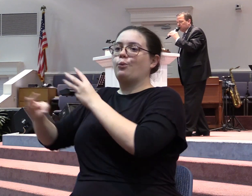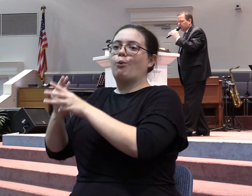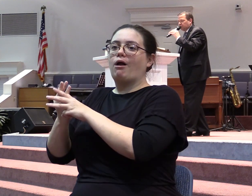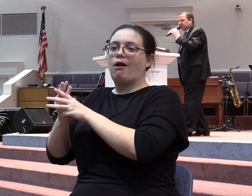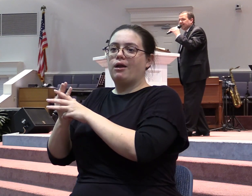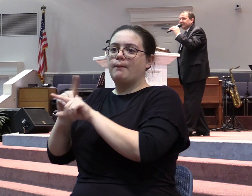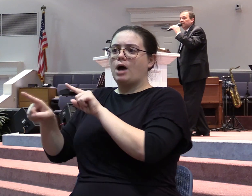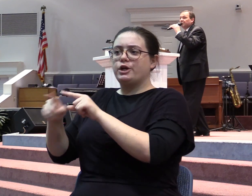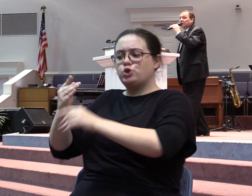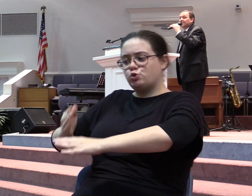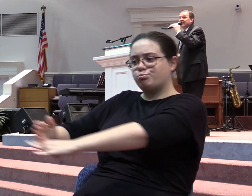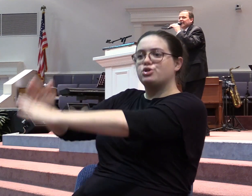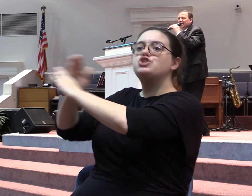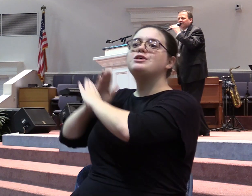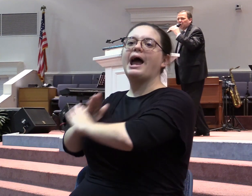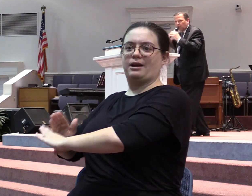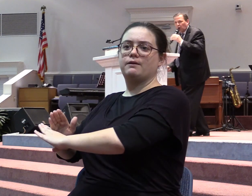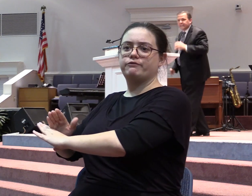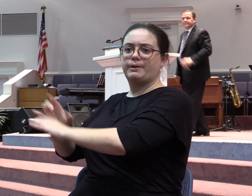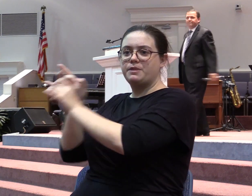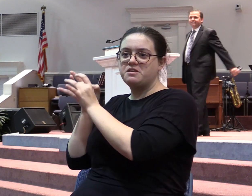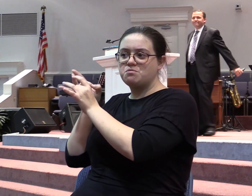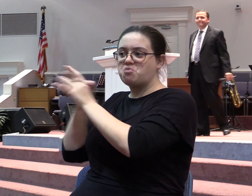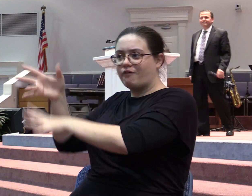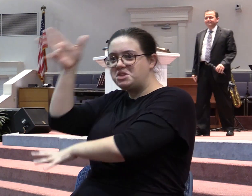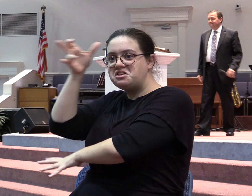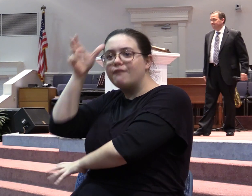that you protect them from the evil one.